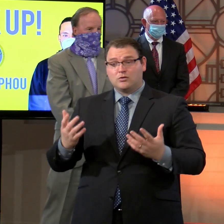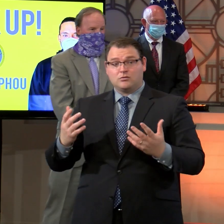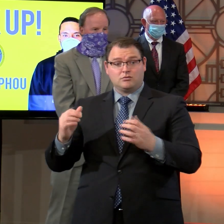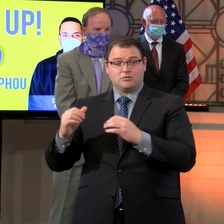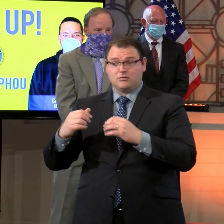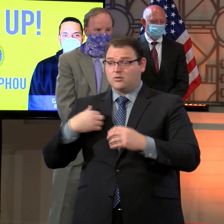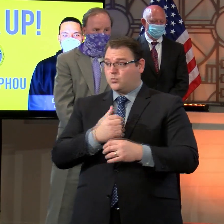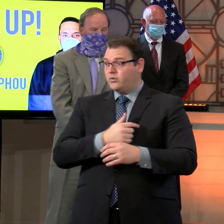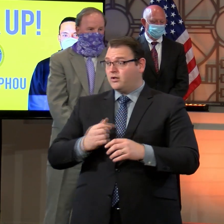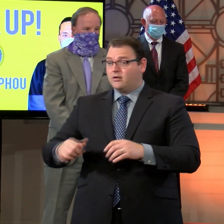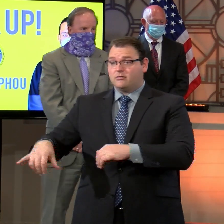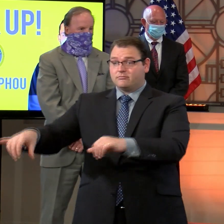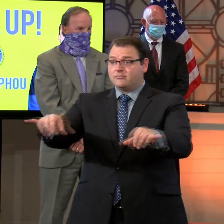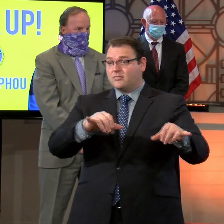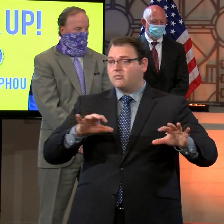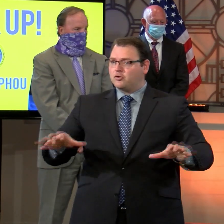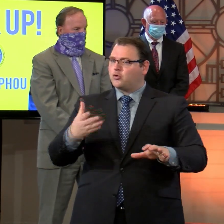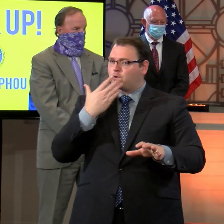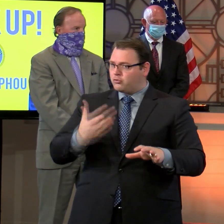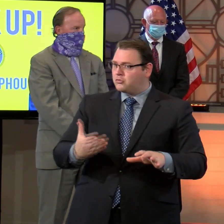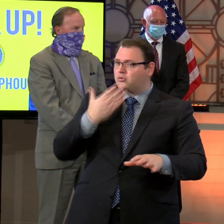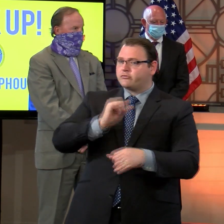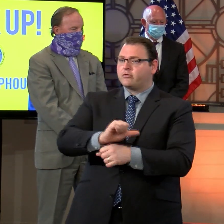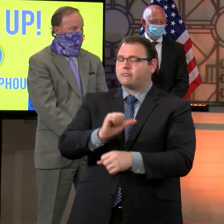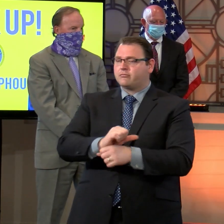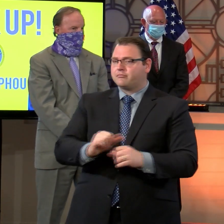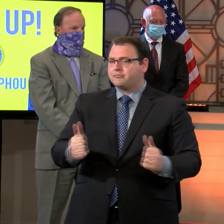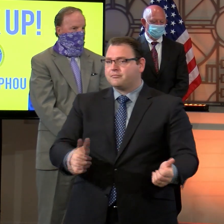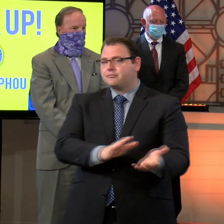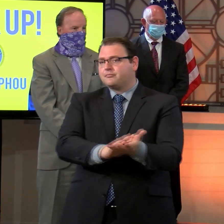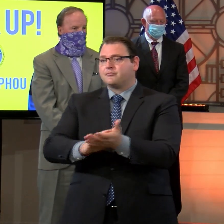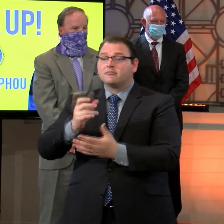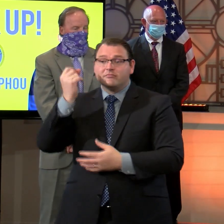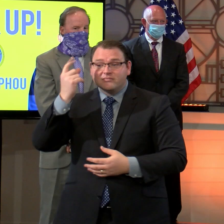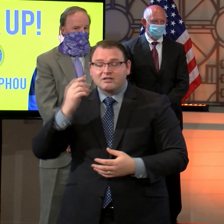Now, let me strongly say to individuals who are